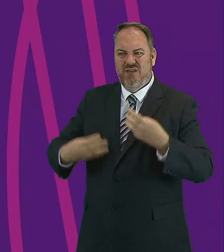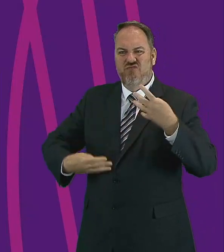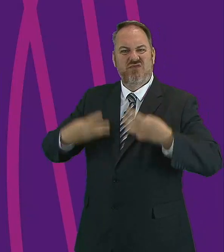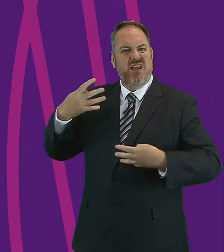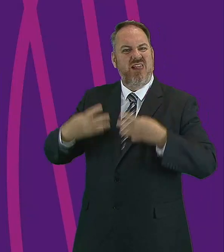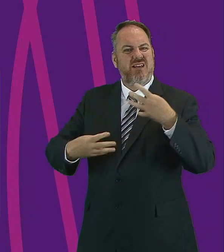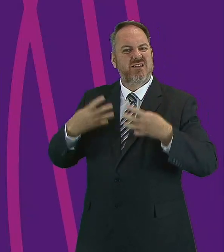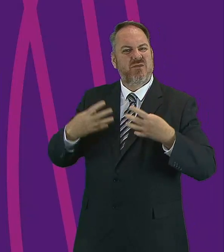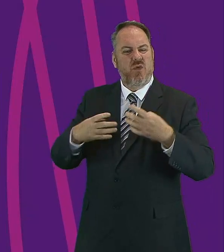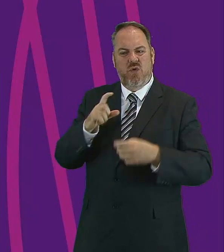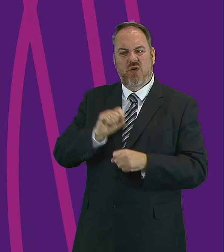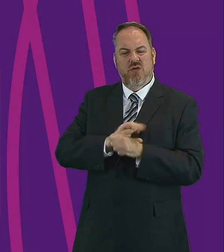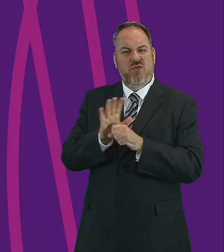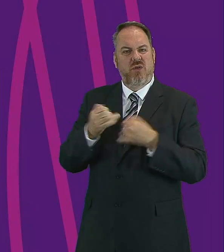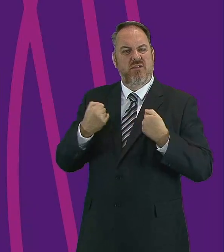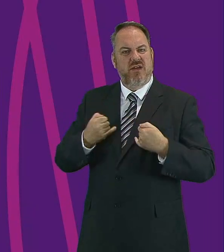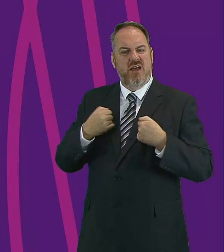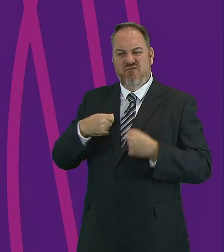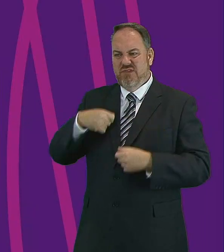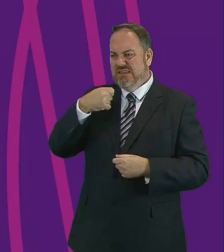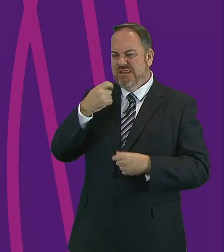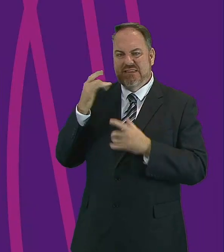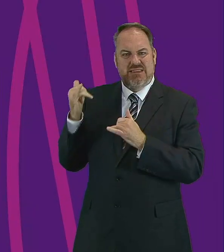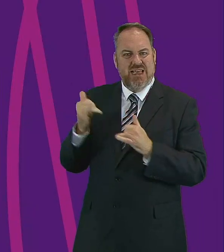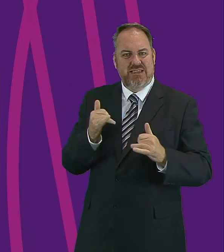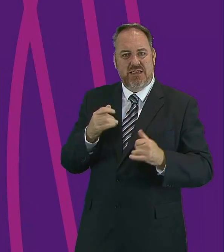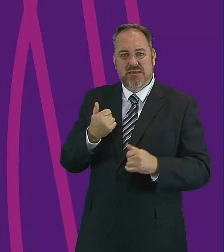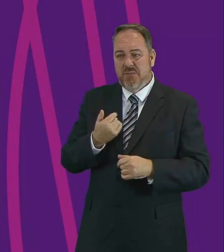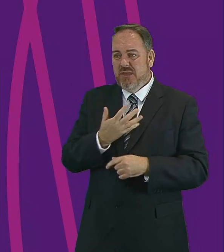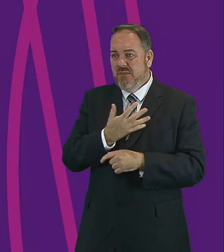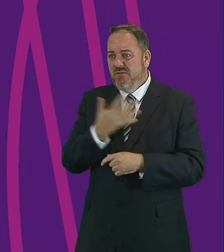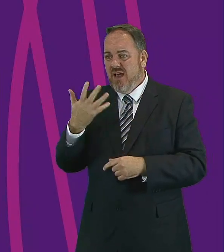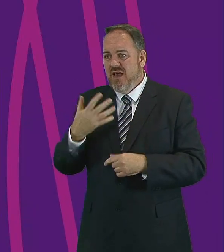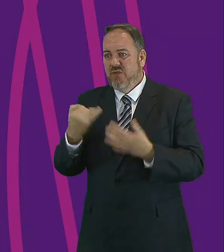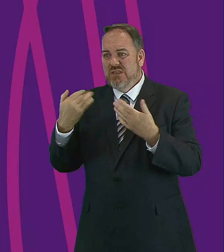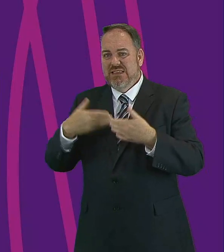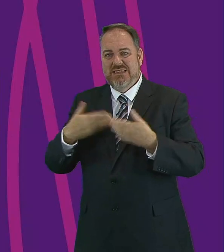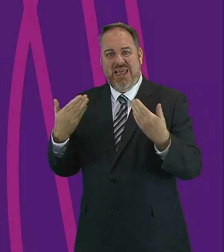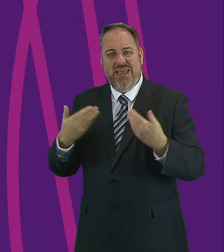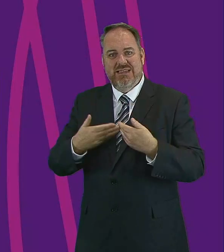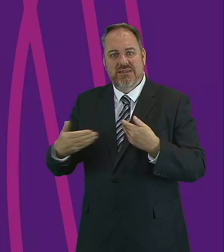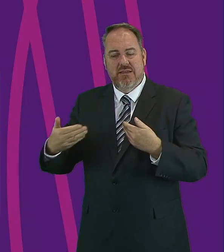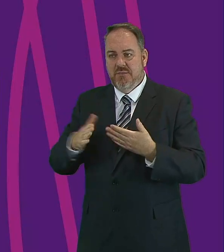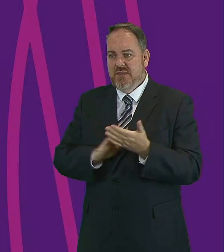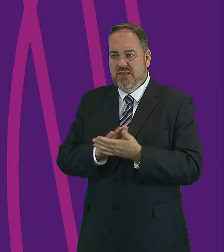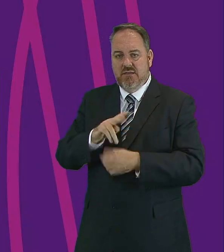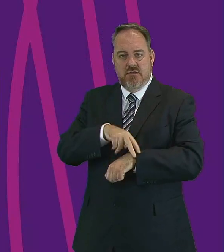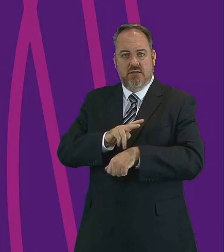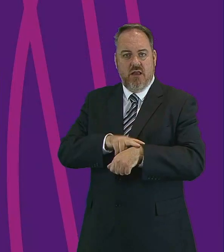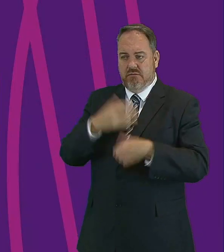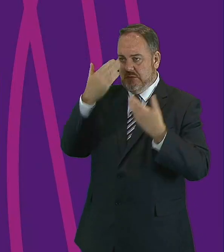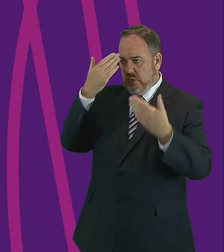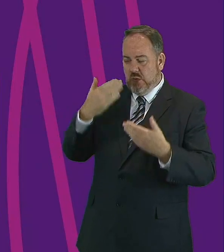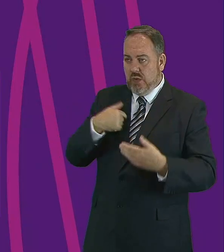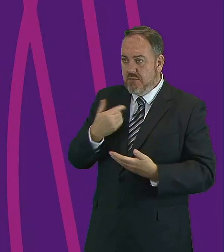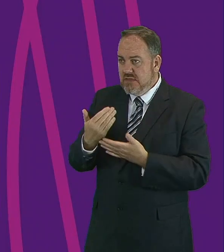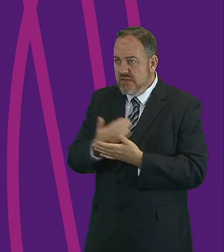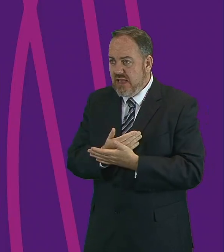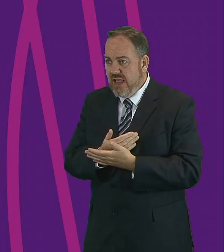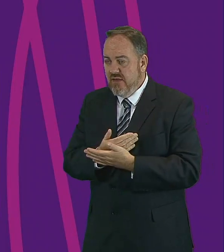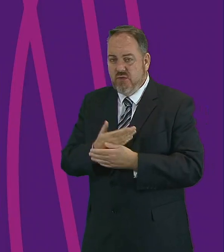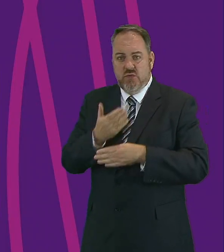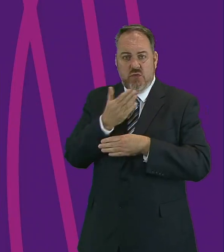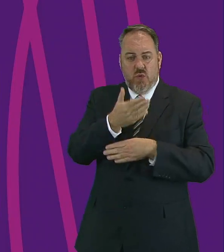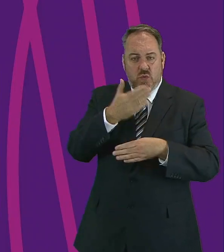tests. In some cases, the delays are for 5 to 6 days, which means that staff don't know whether it's safe for them to be at their